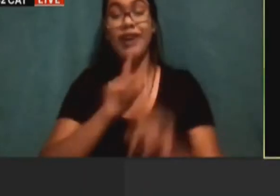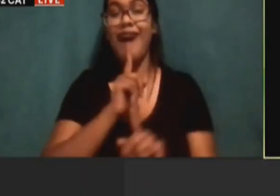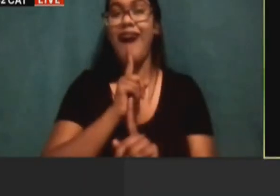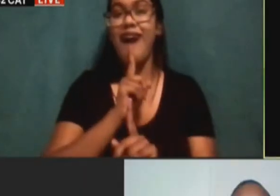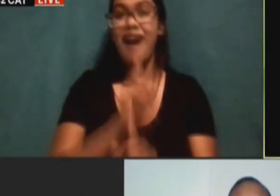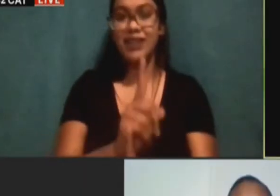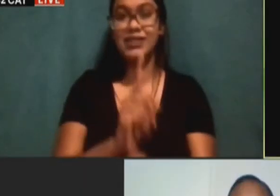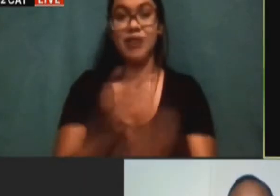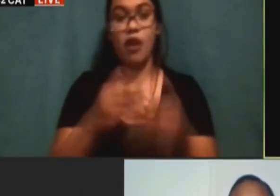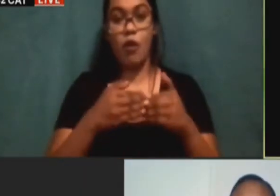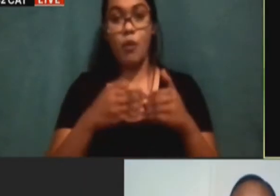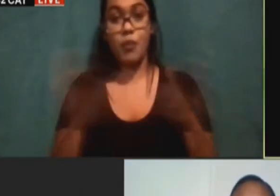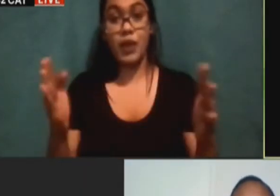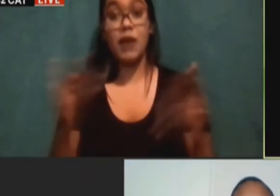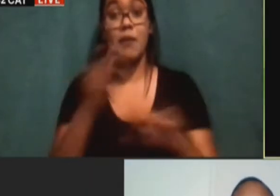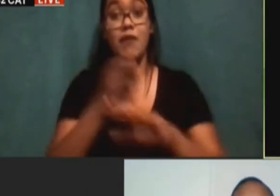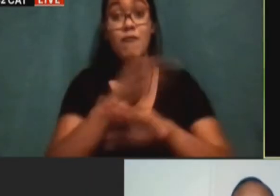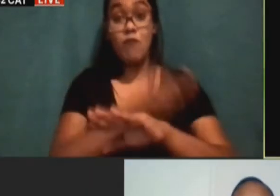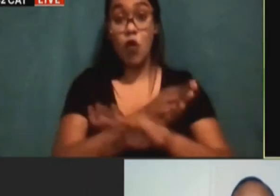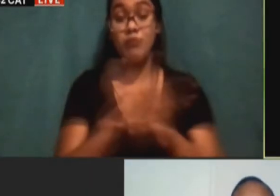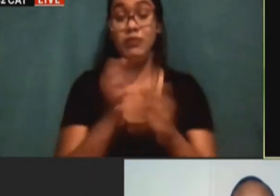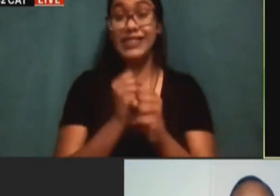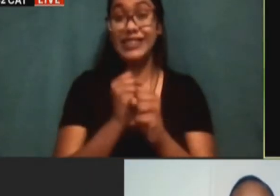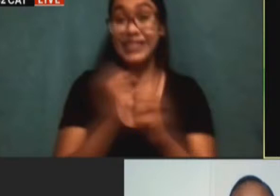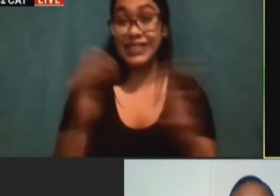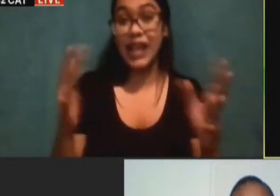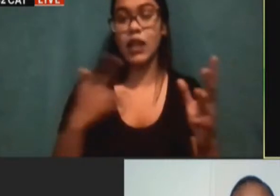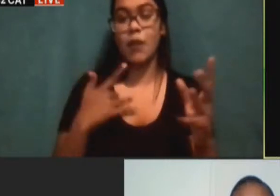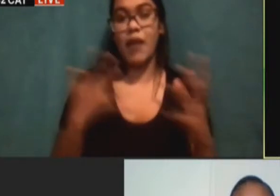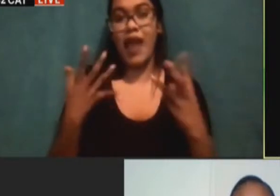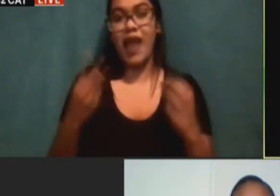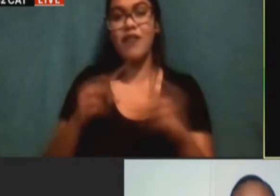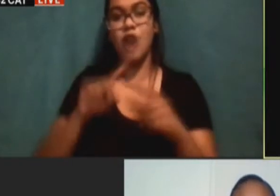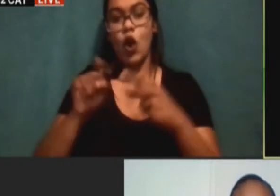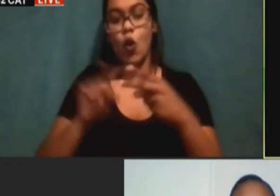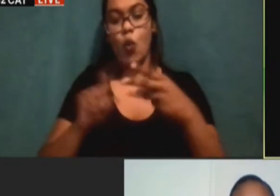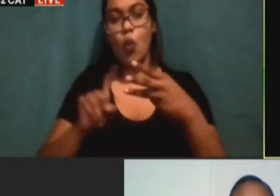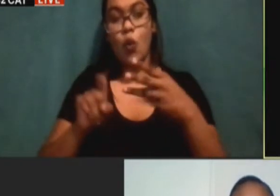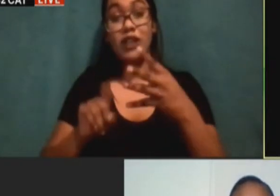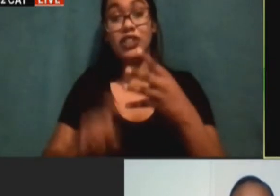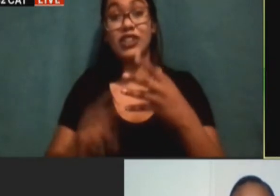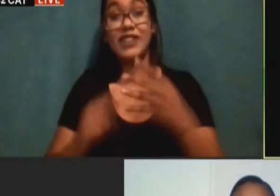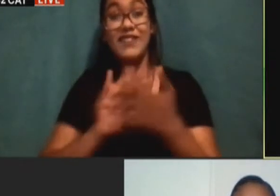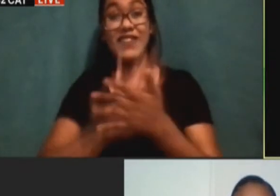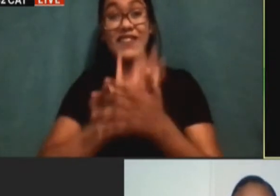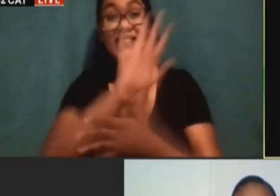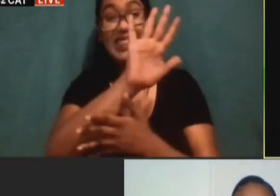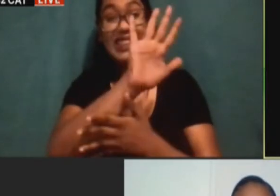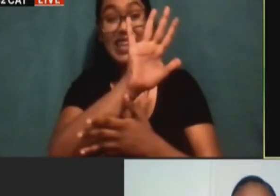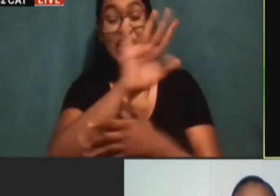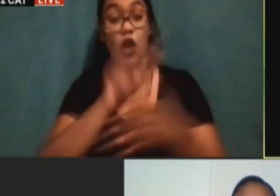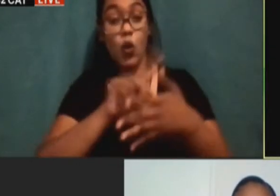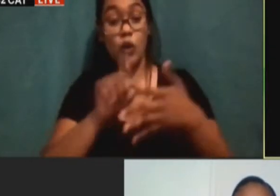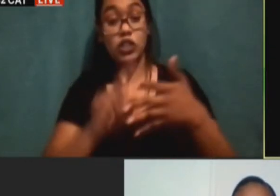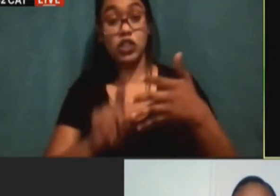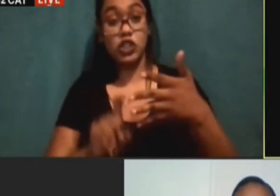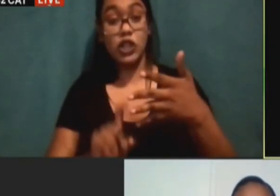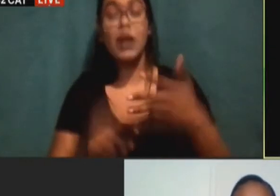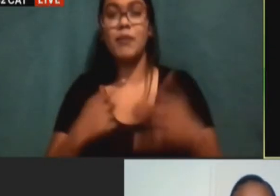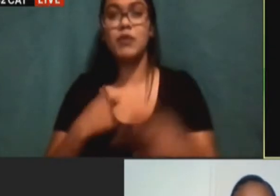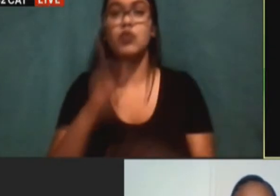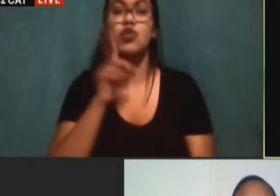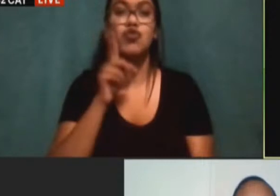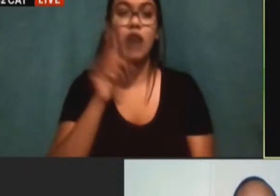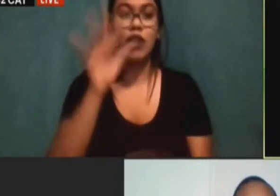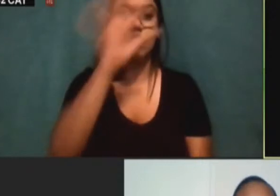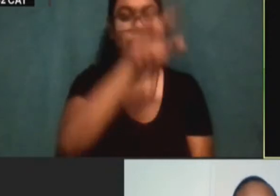But before I do that, I'm sitting with a number of questions, almost more than 15 questions. What we'll try to see how can I summarize them.